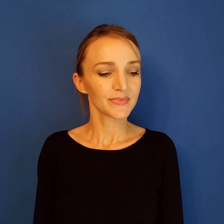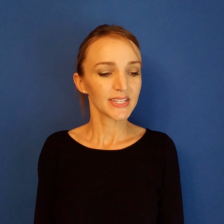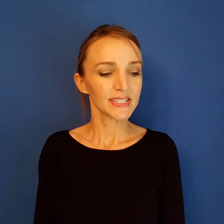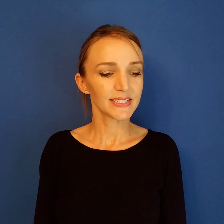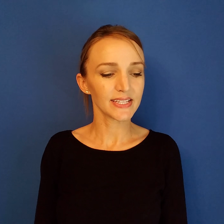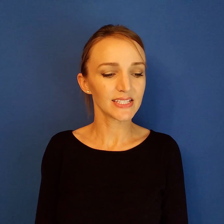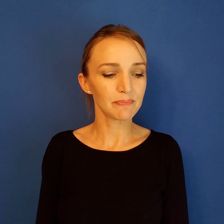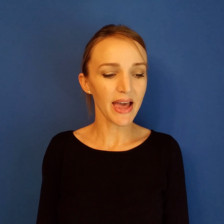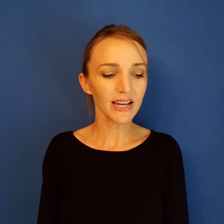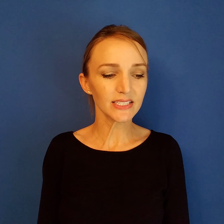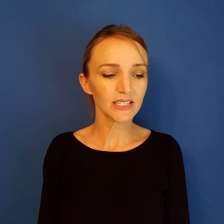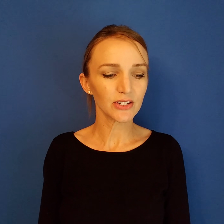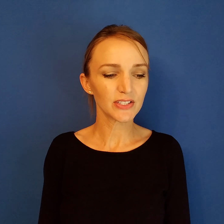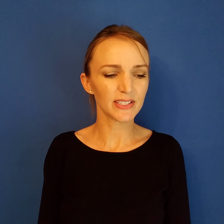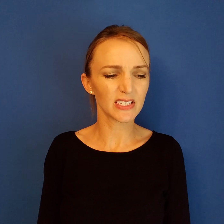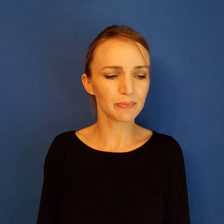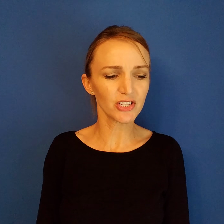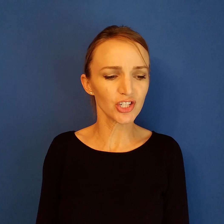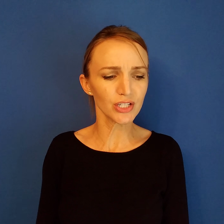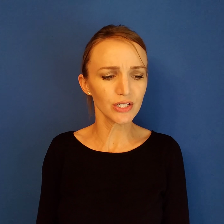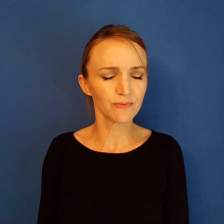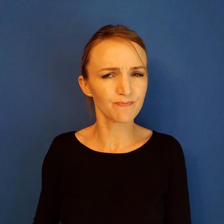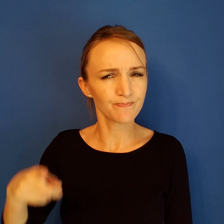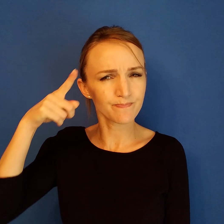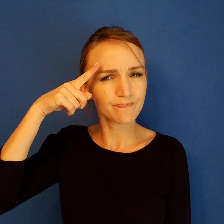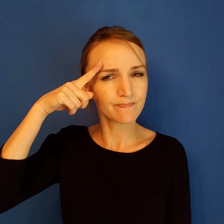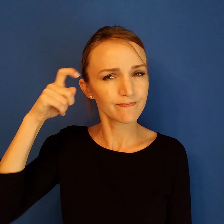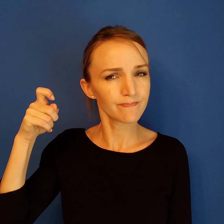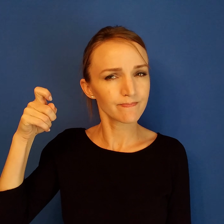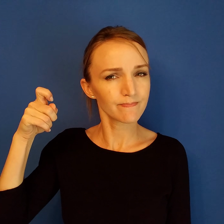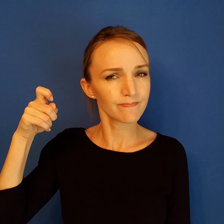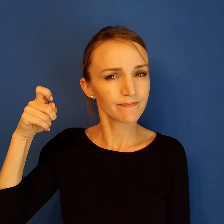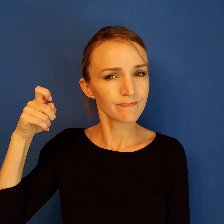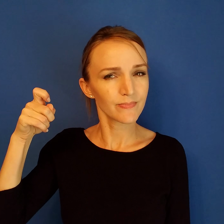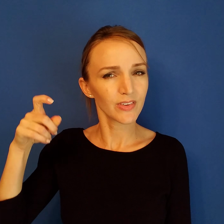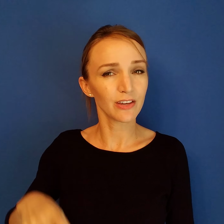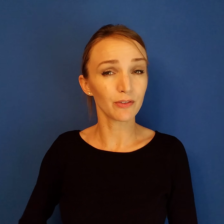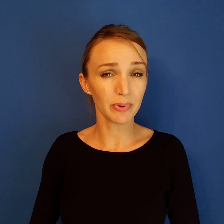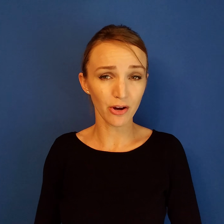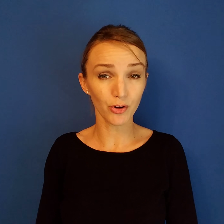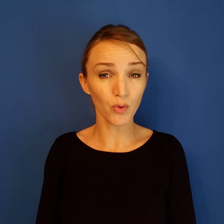Suspect. Suspicion. Even paranoid.